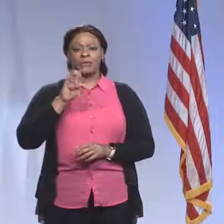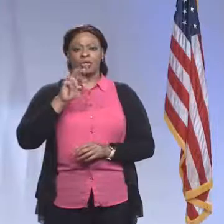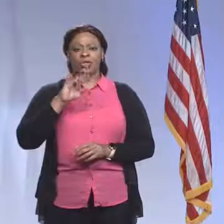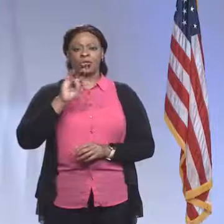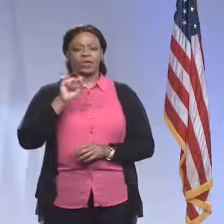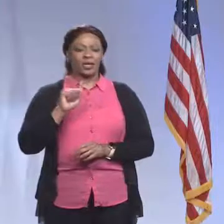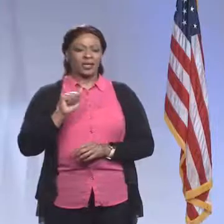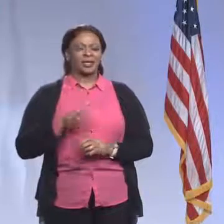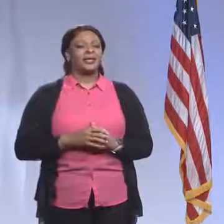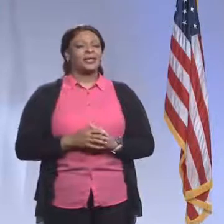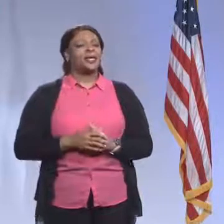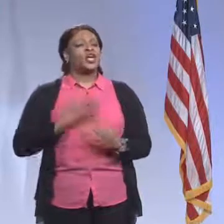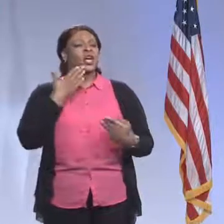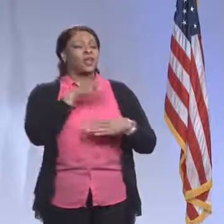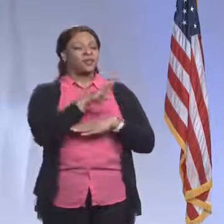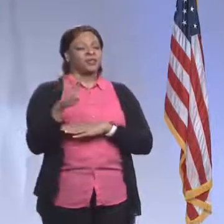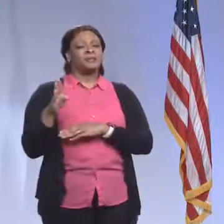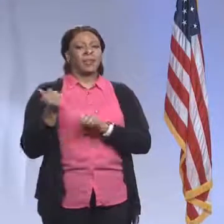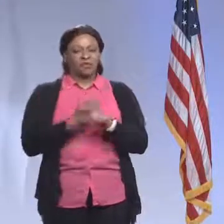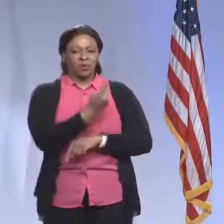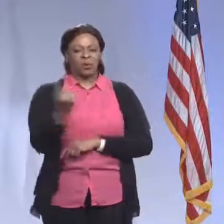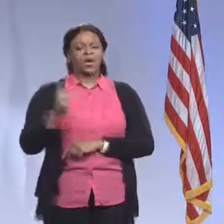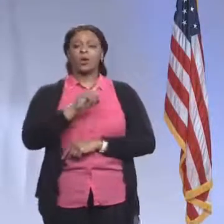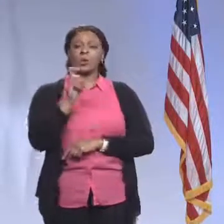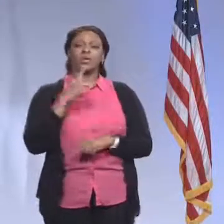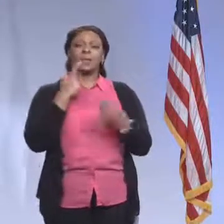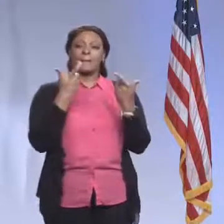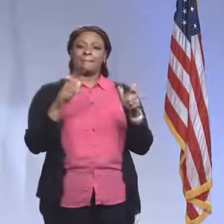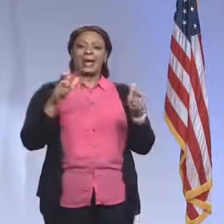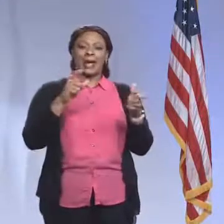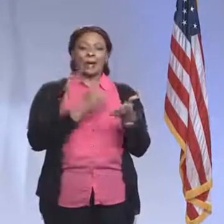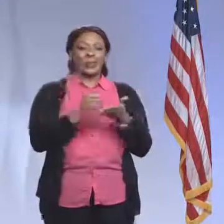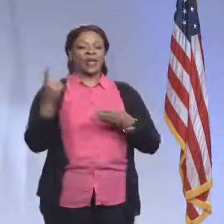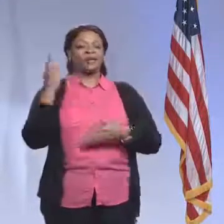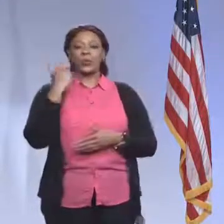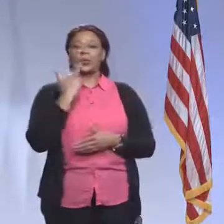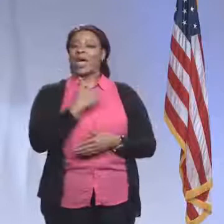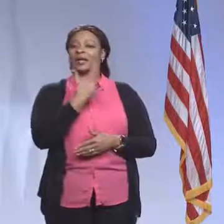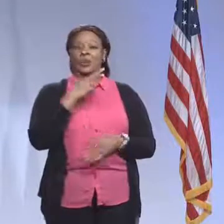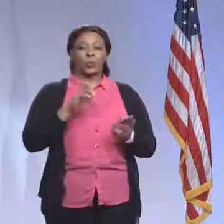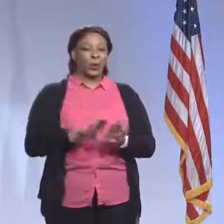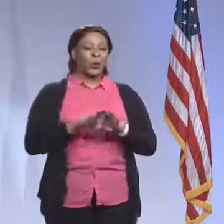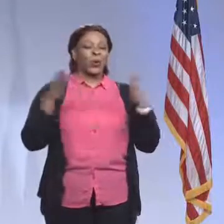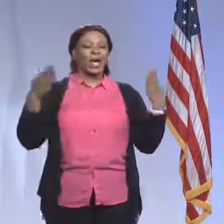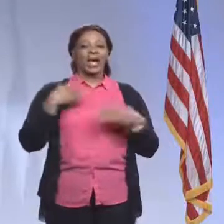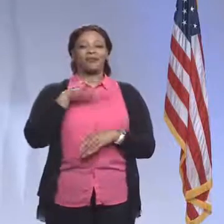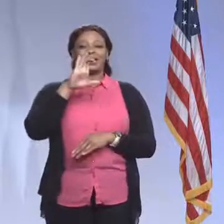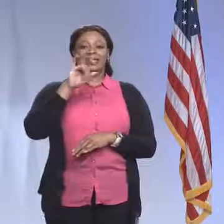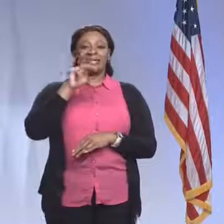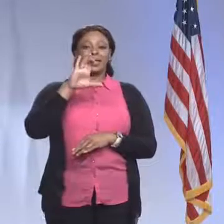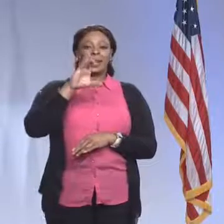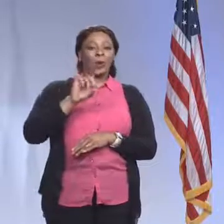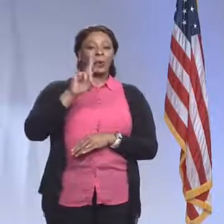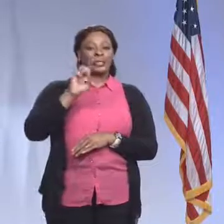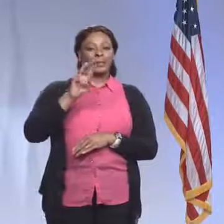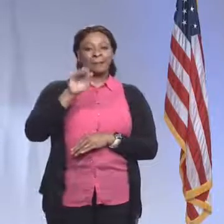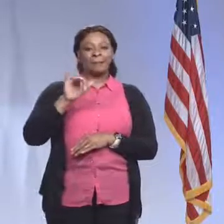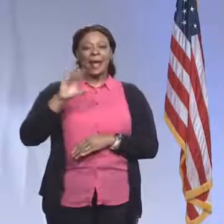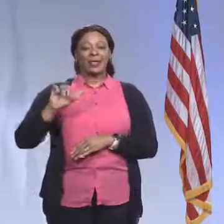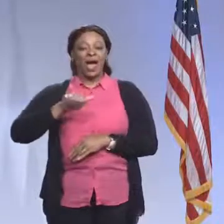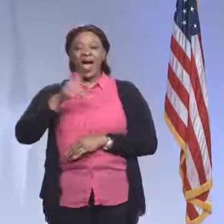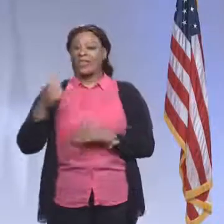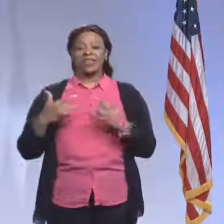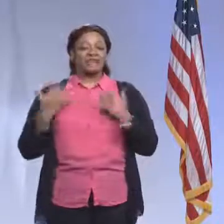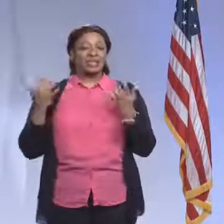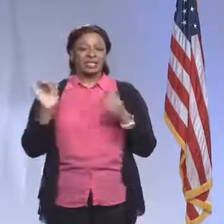Good afternoon, everyone. So my question, this is a big week for restaurants reopening. You had Cinco de Mayo and now you have Mother's Day this weekend. My question